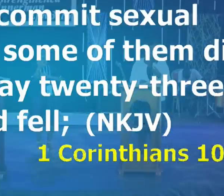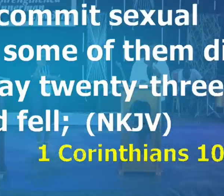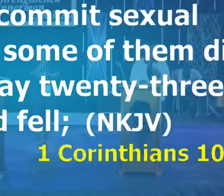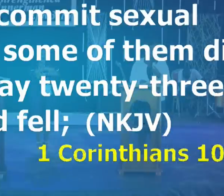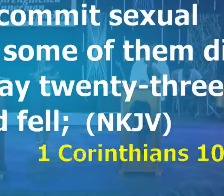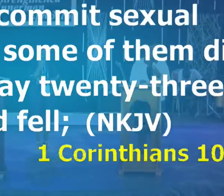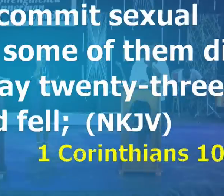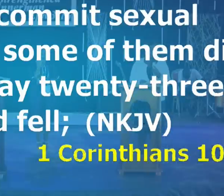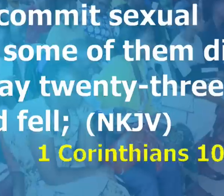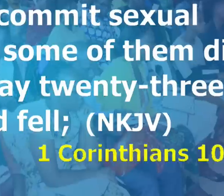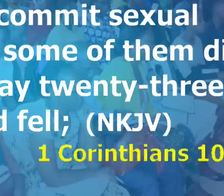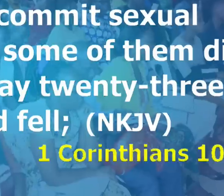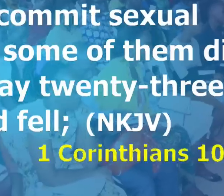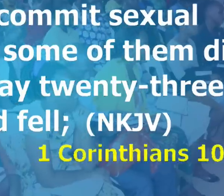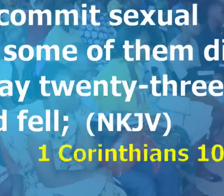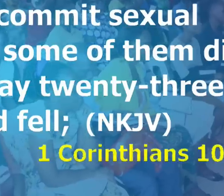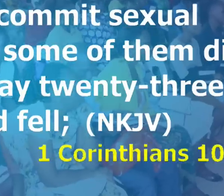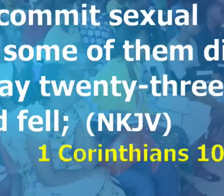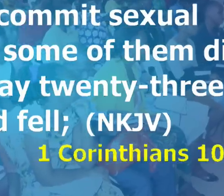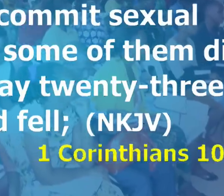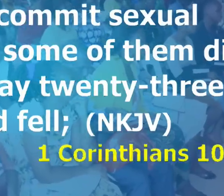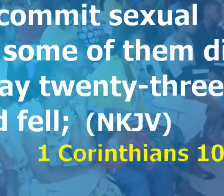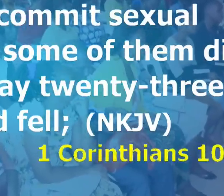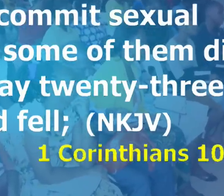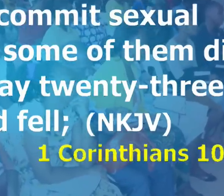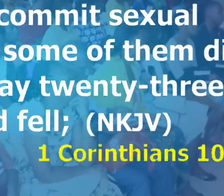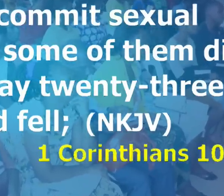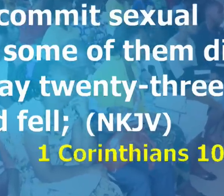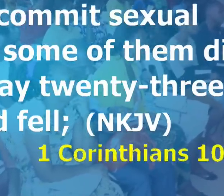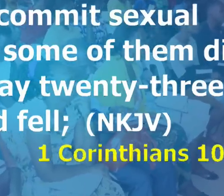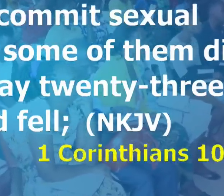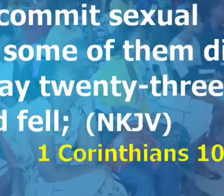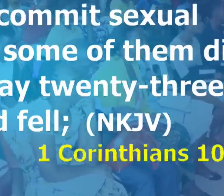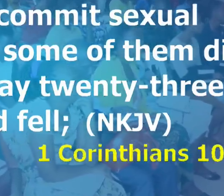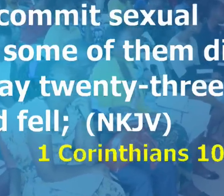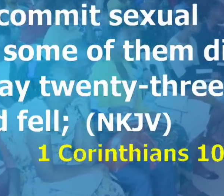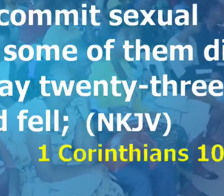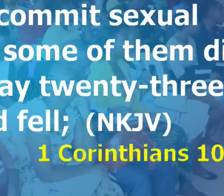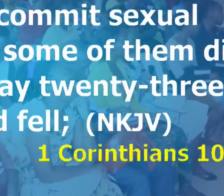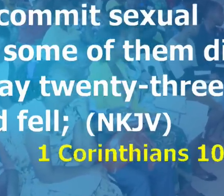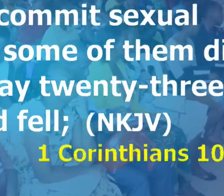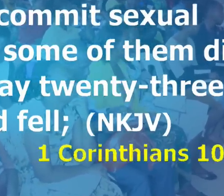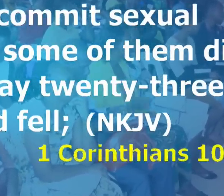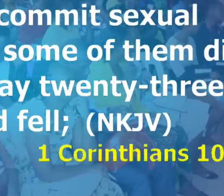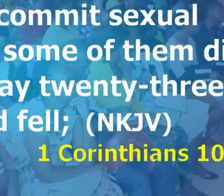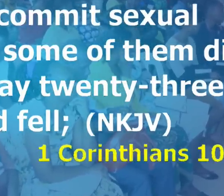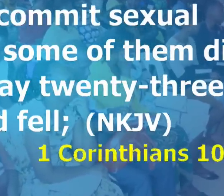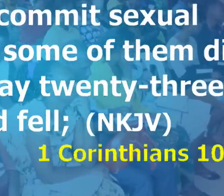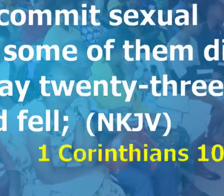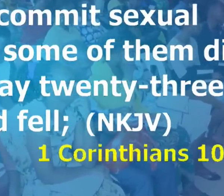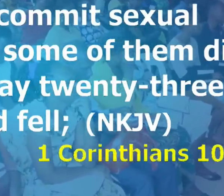23,000 fell. omulabirizi yabadde ayogerejjo ku